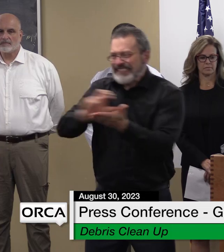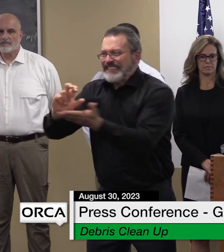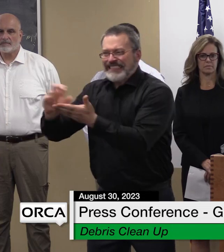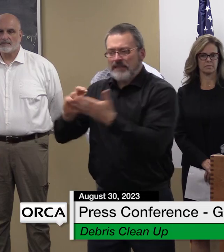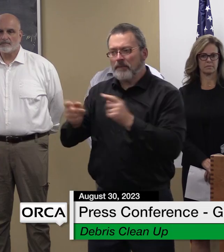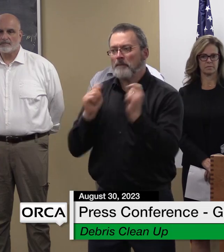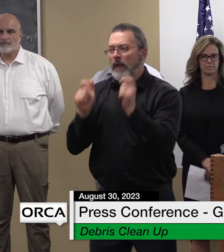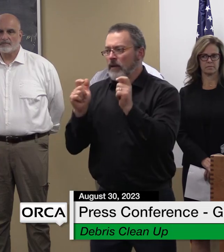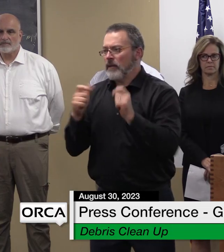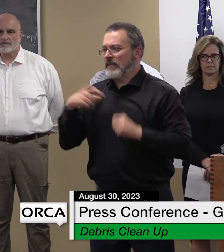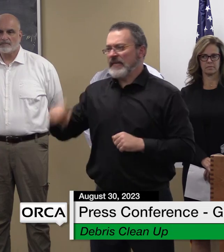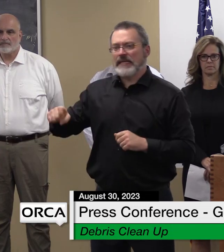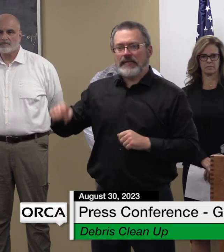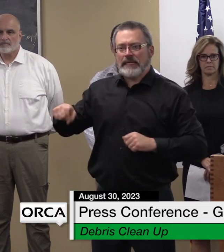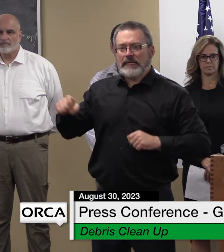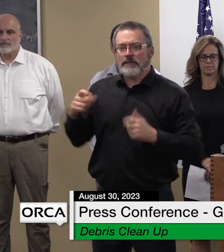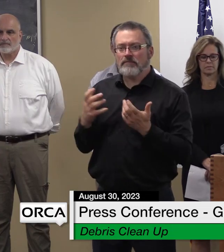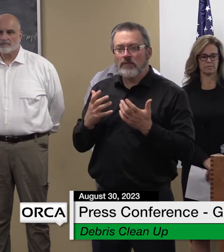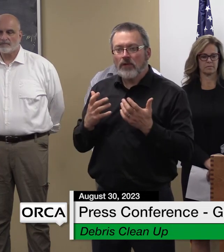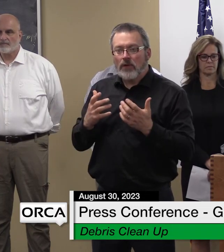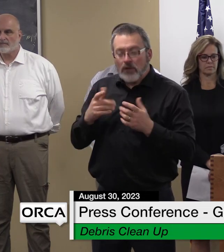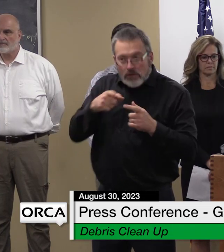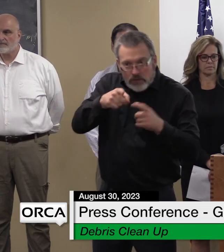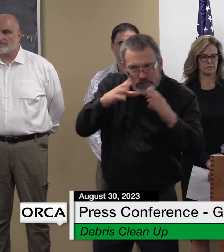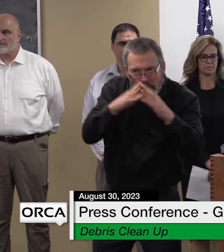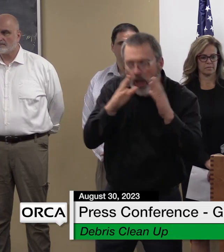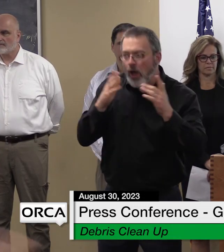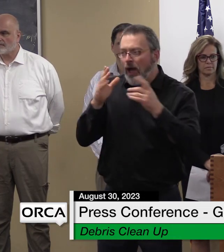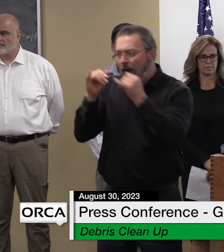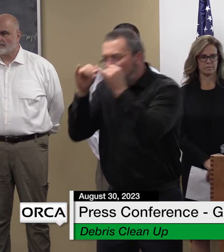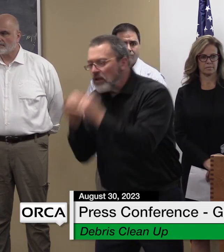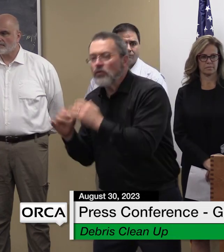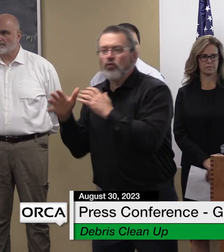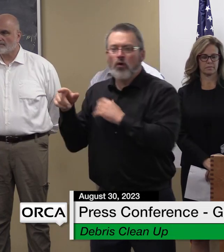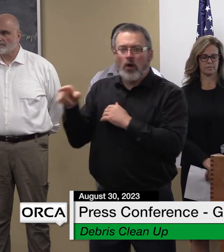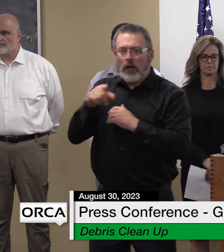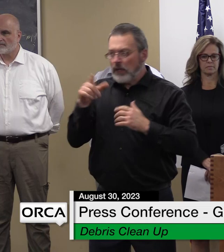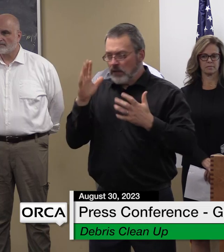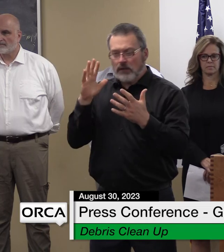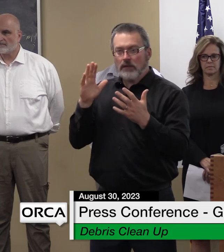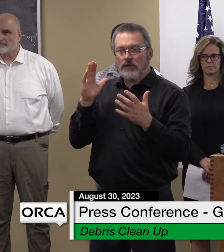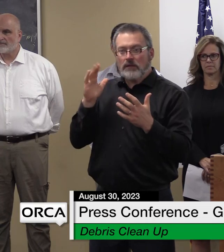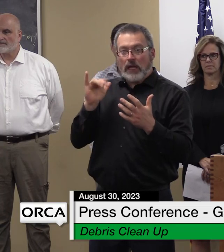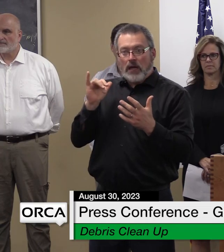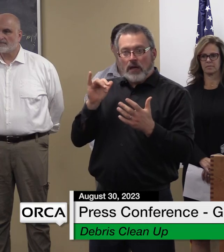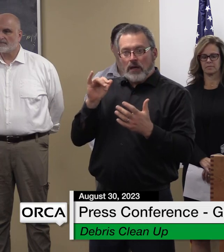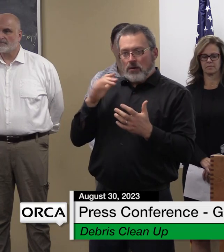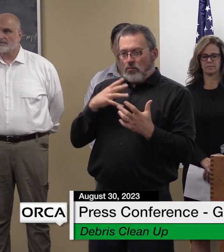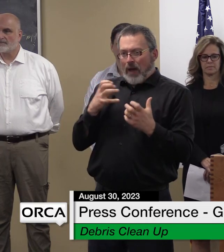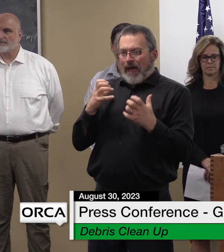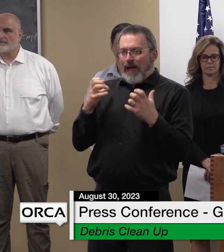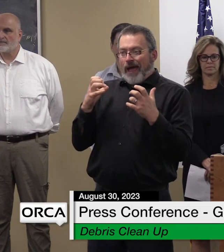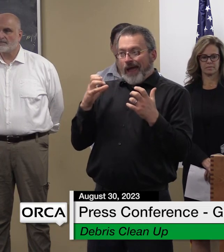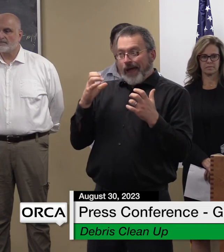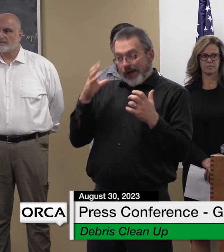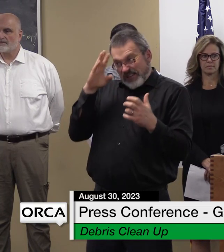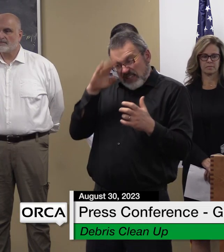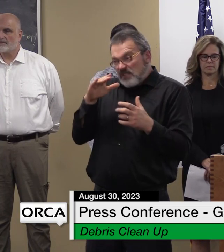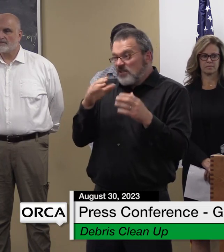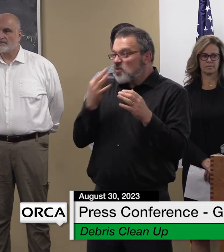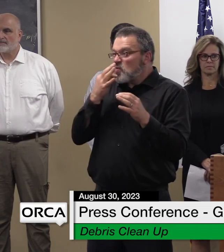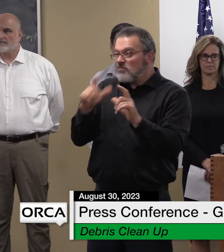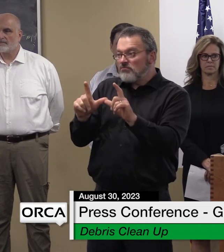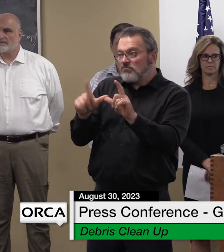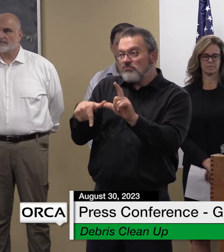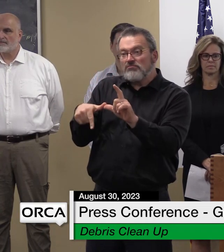need Vermonters and municipalities to know we're coming up on deadlines to apply for FEMA support. So